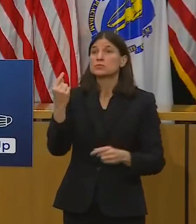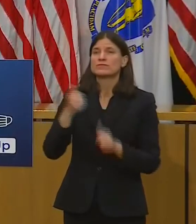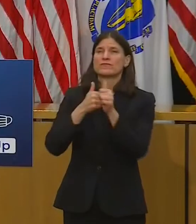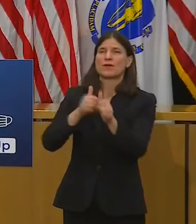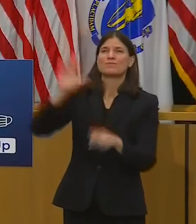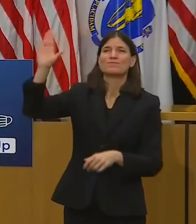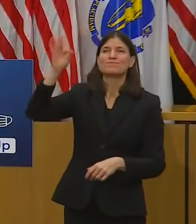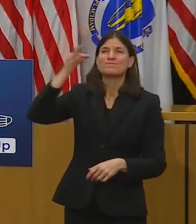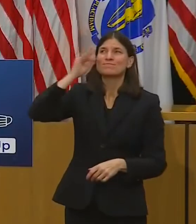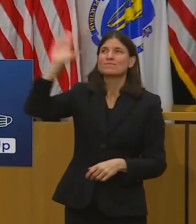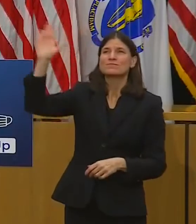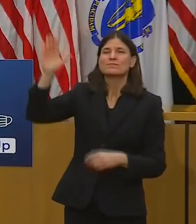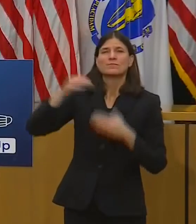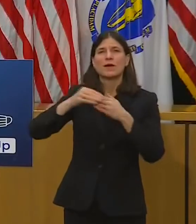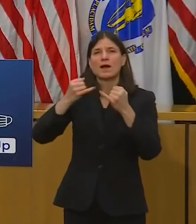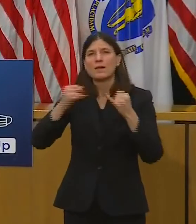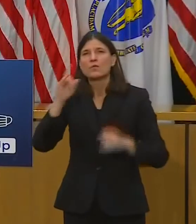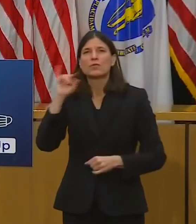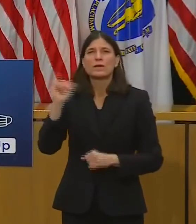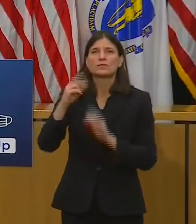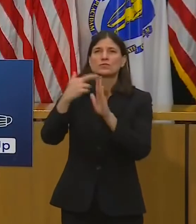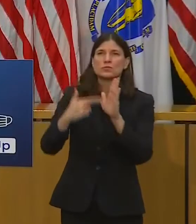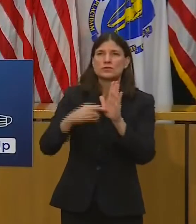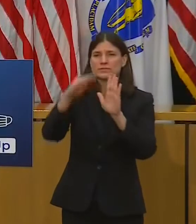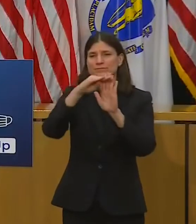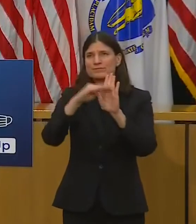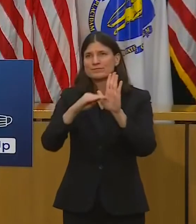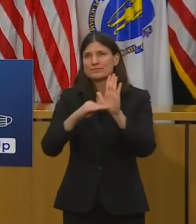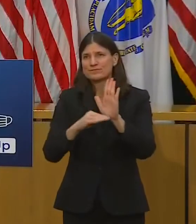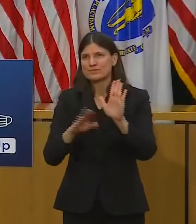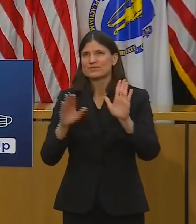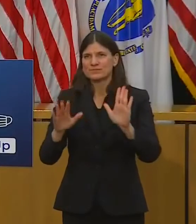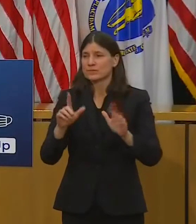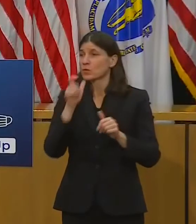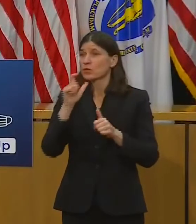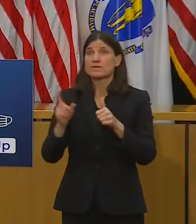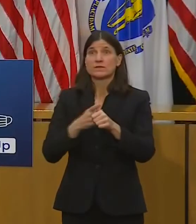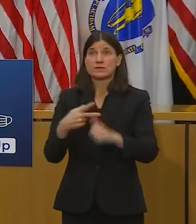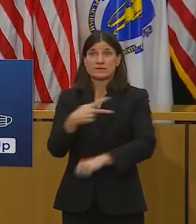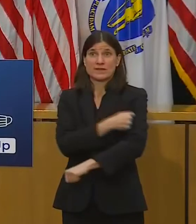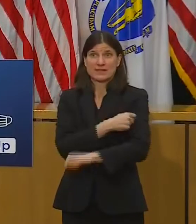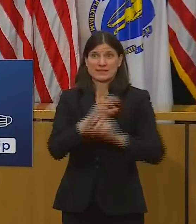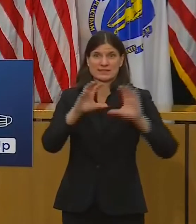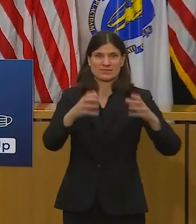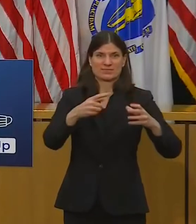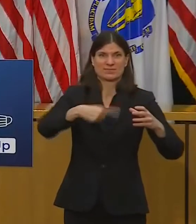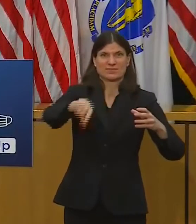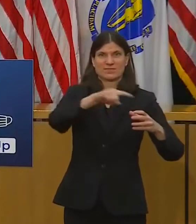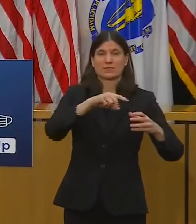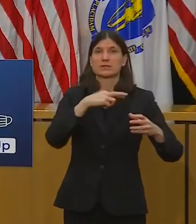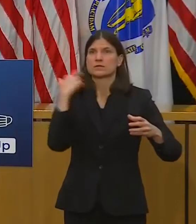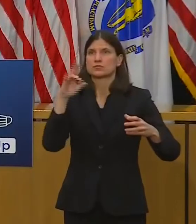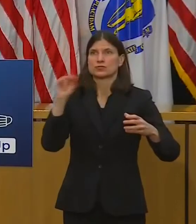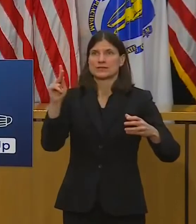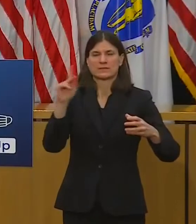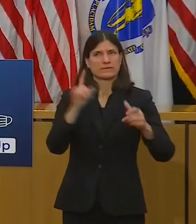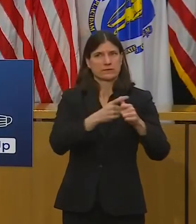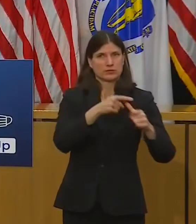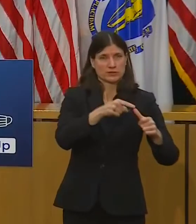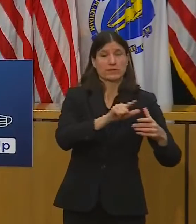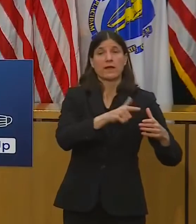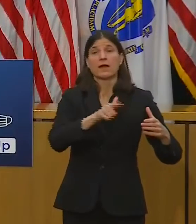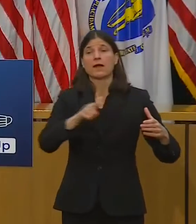go initially to those populations we consider to be most at risk and most important to our ability to continue to provide health